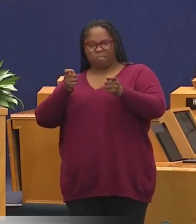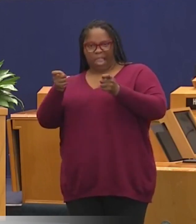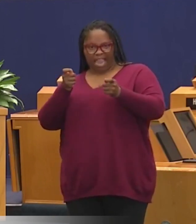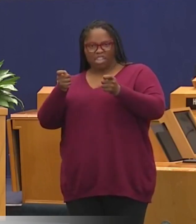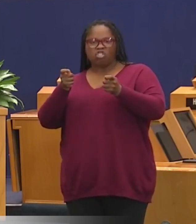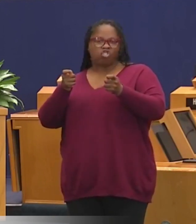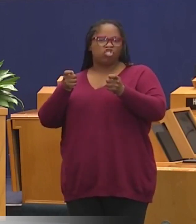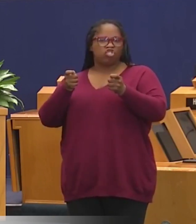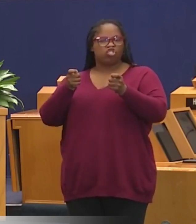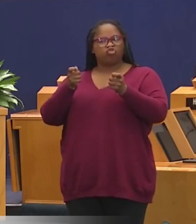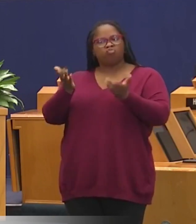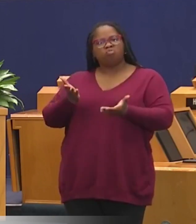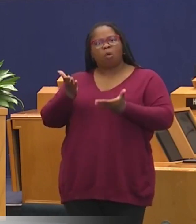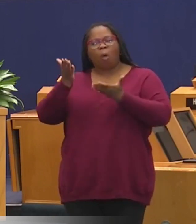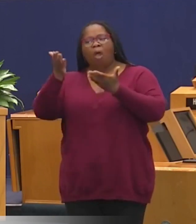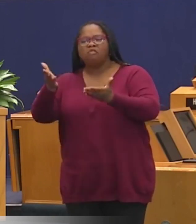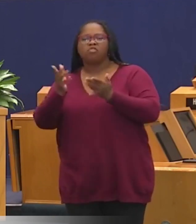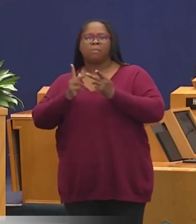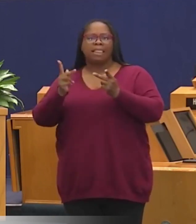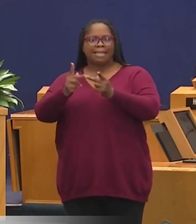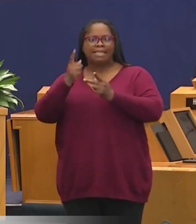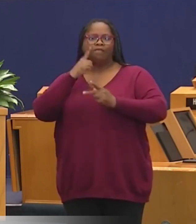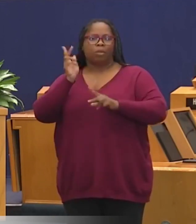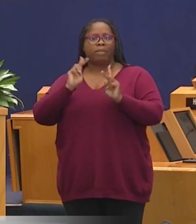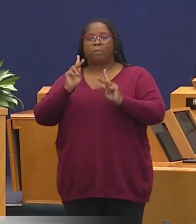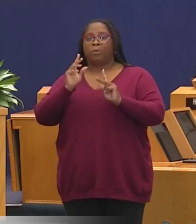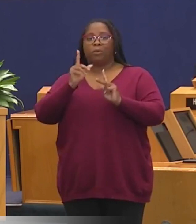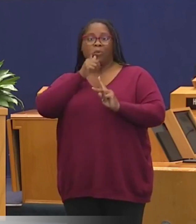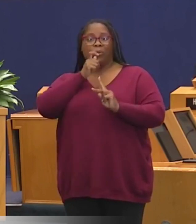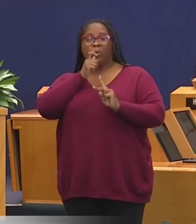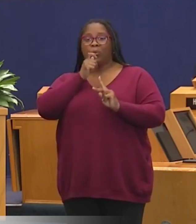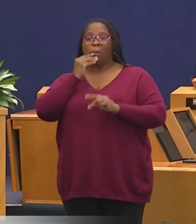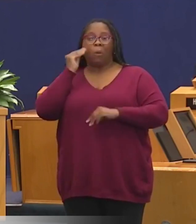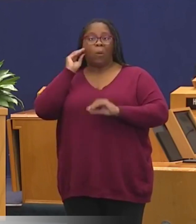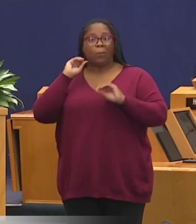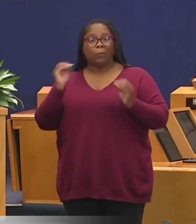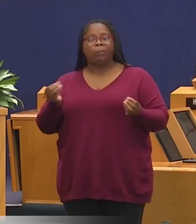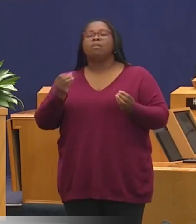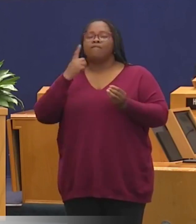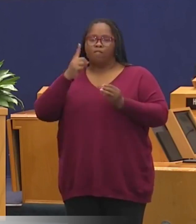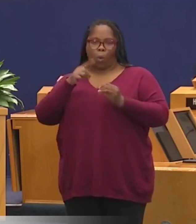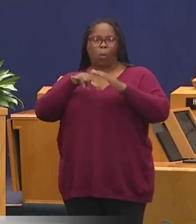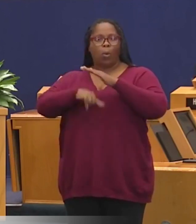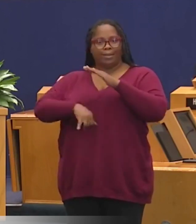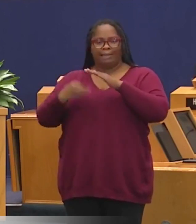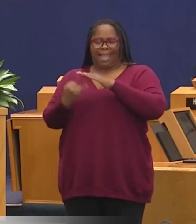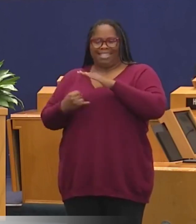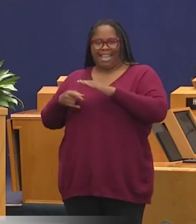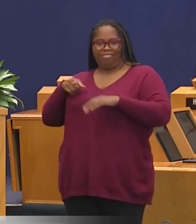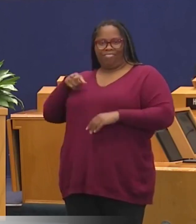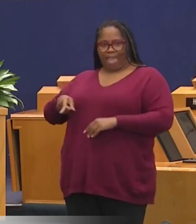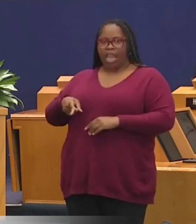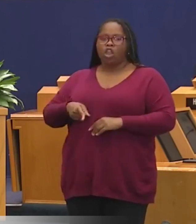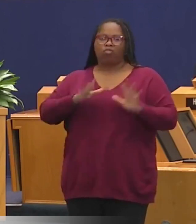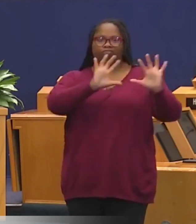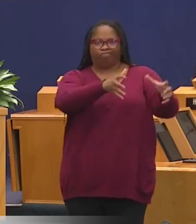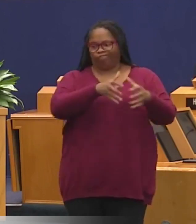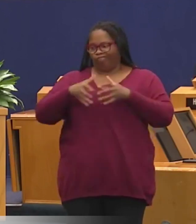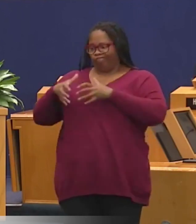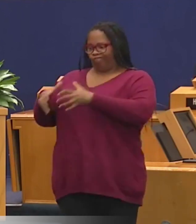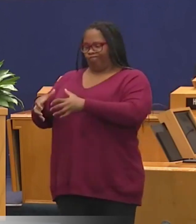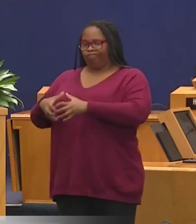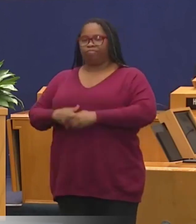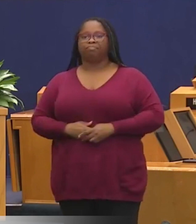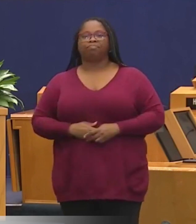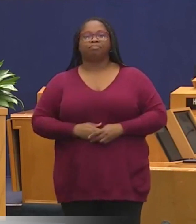offer places for people who are experiencing homelessness to either isolate or be quarantined. As of April